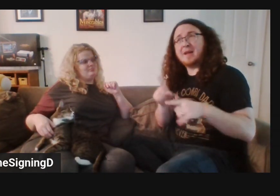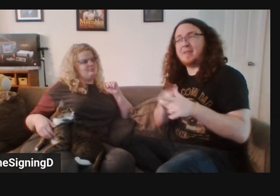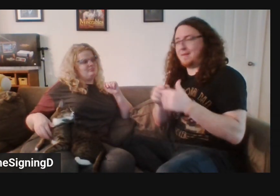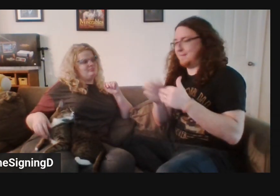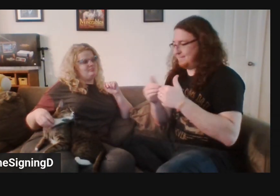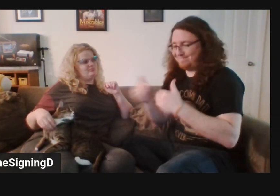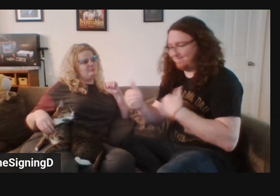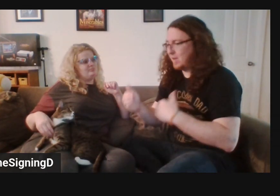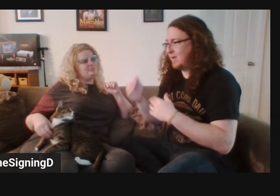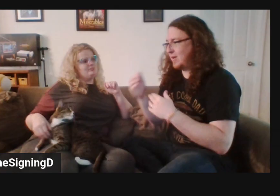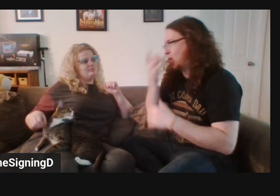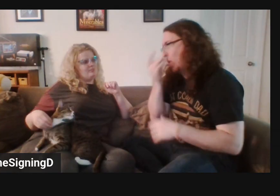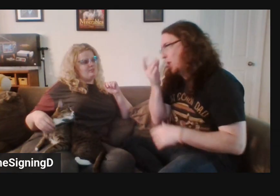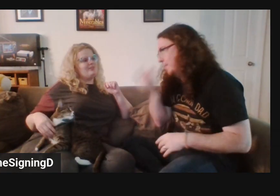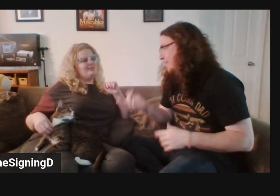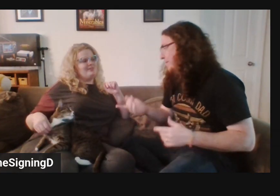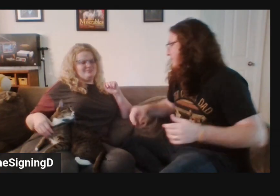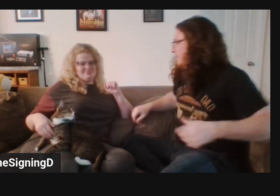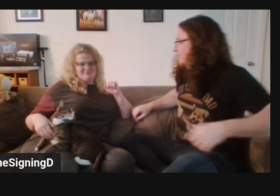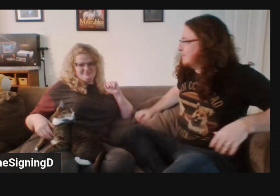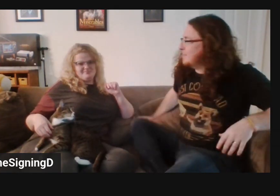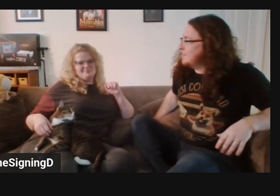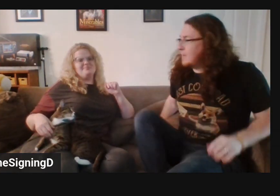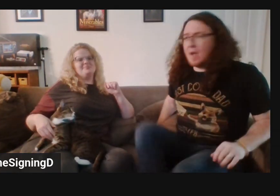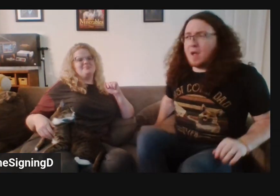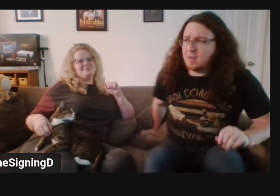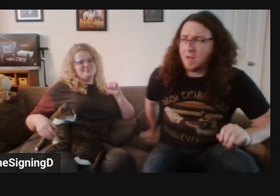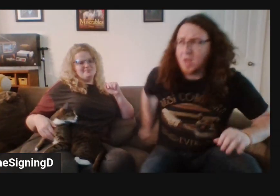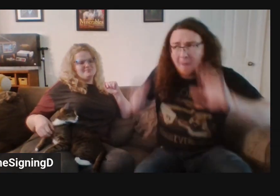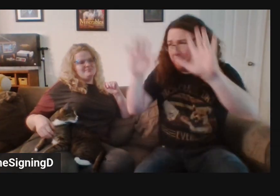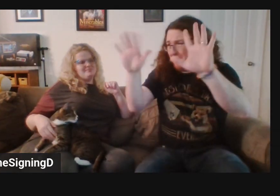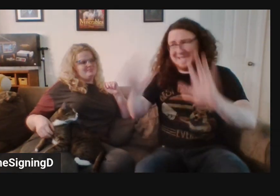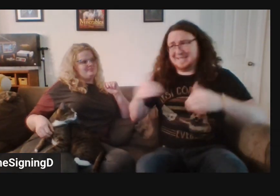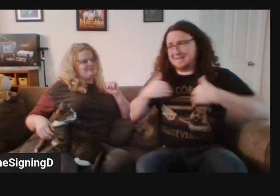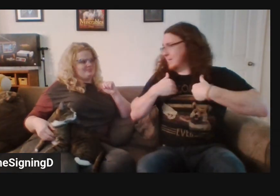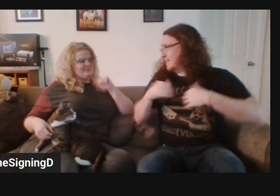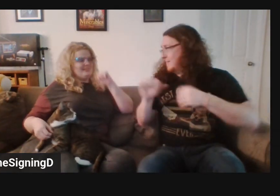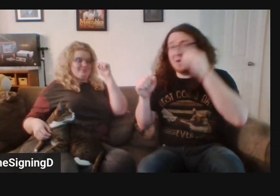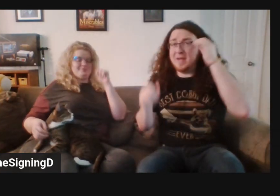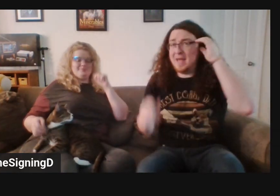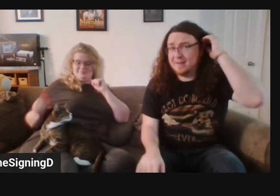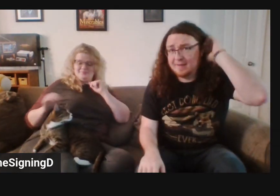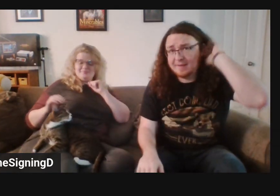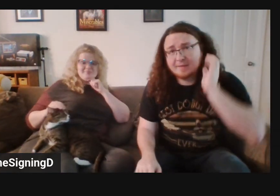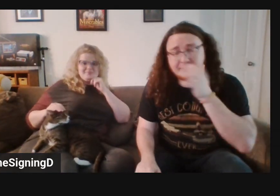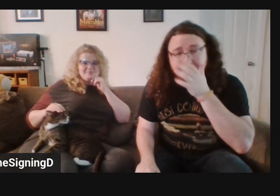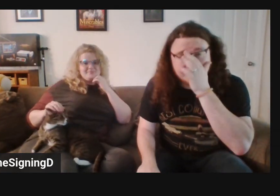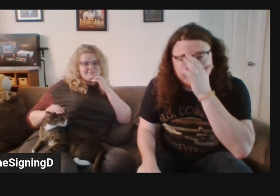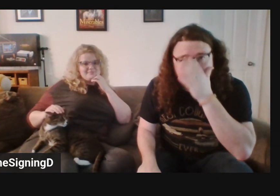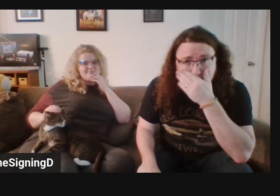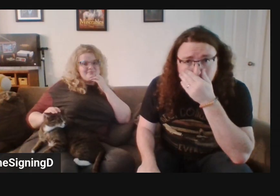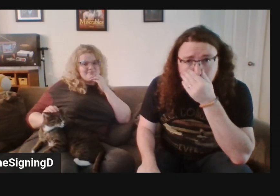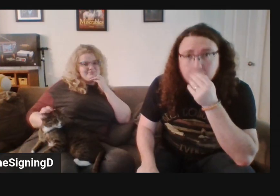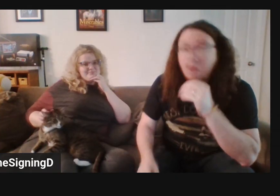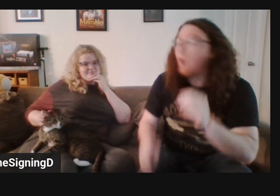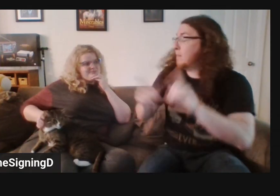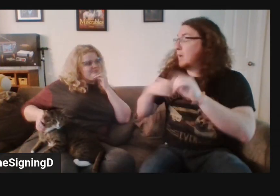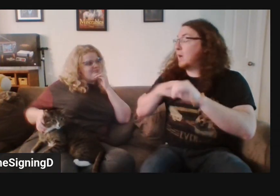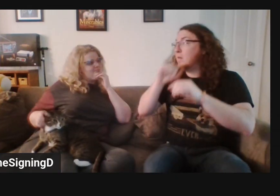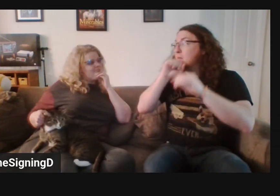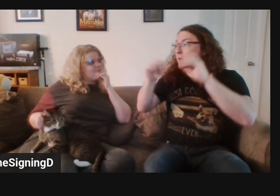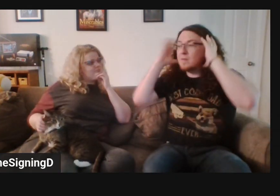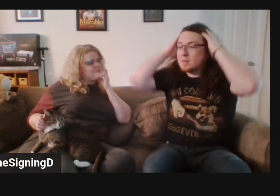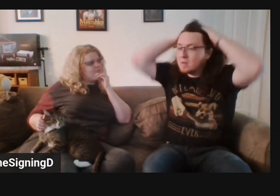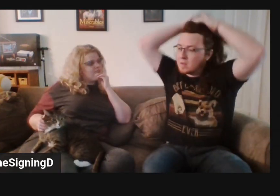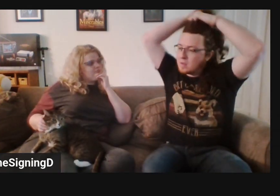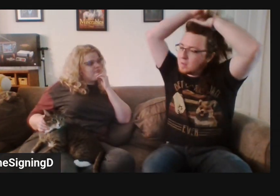or something. Yep. Yeah, it's amazing. They're amazing creatures. Oh yeah. But I love to